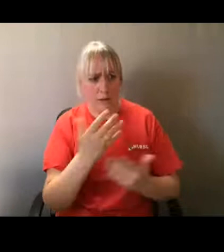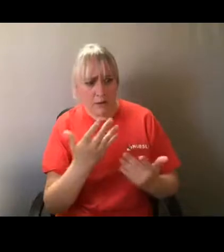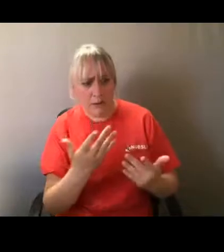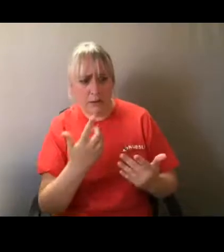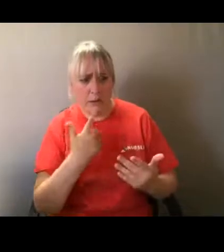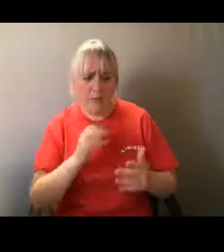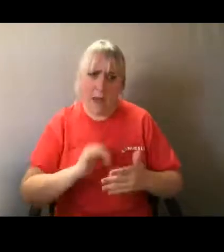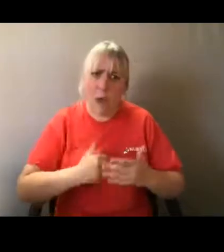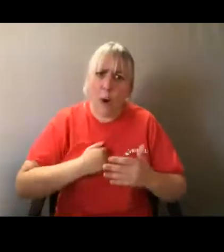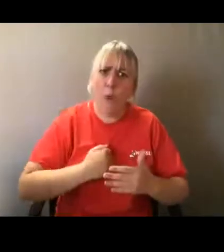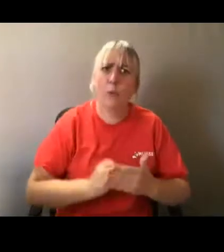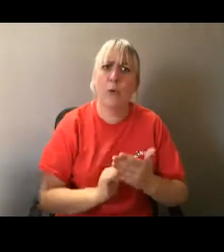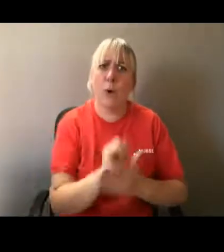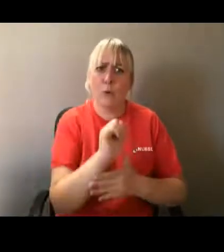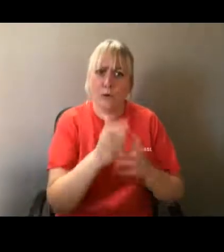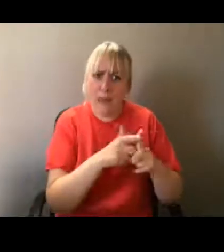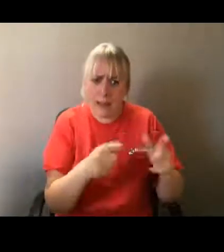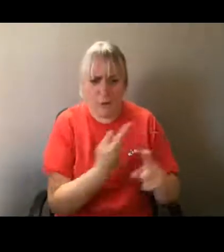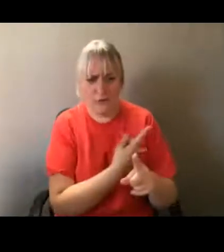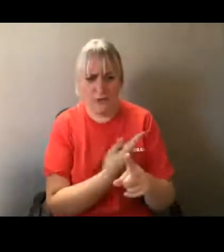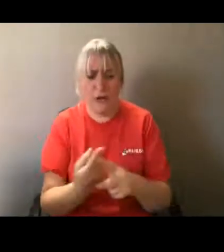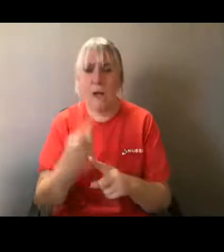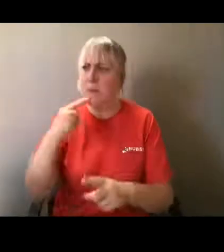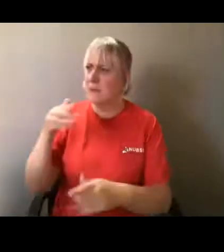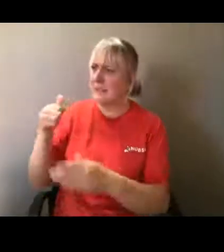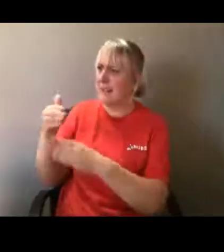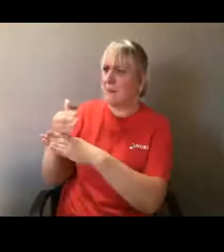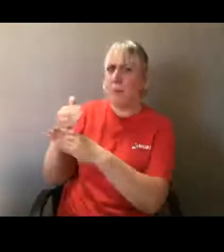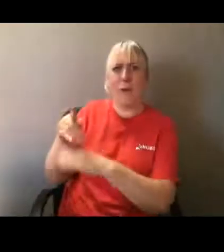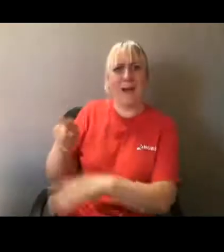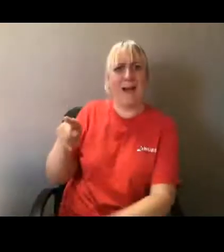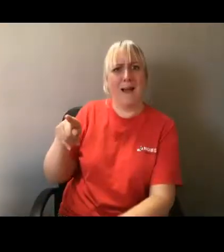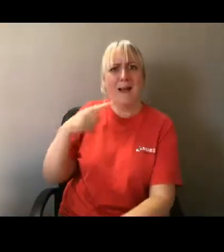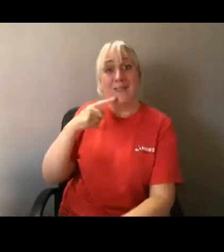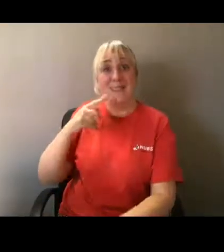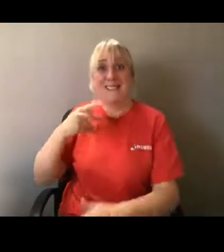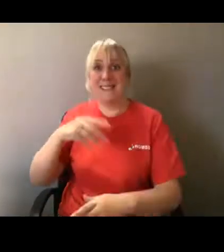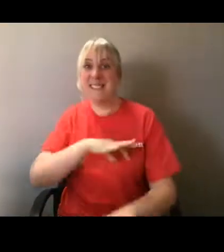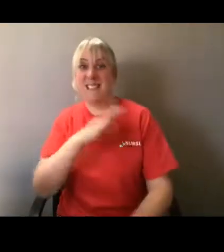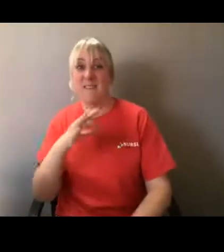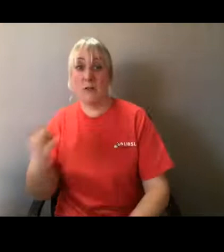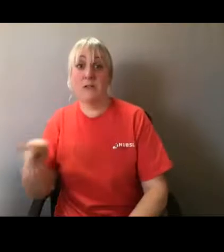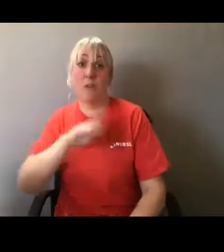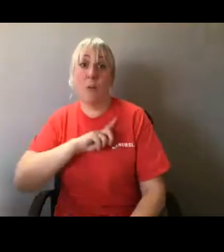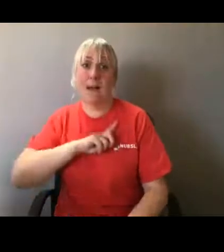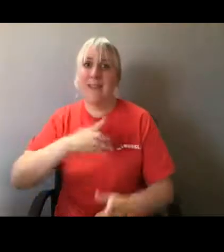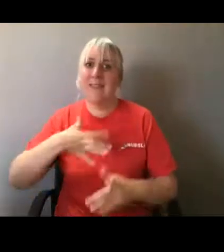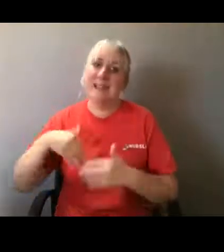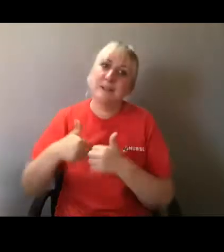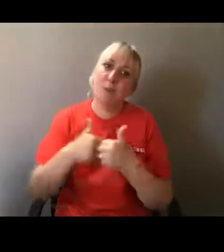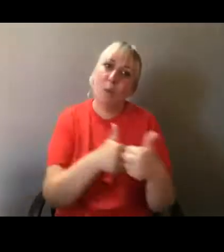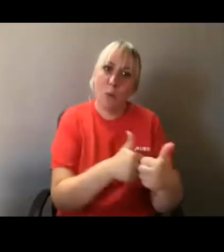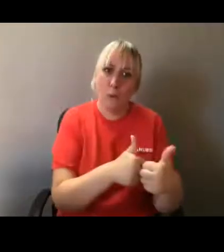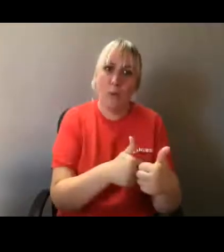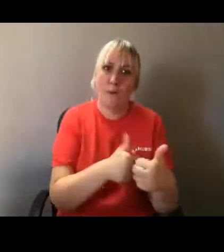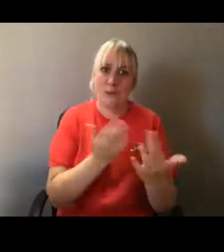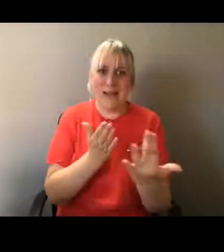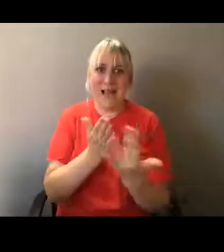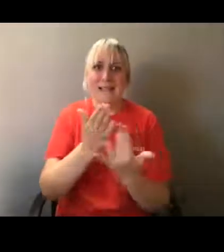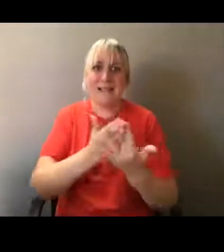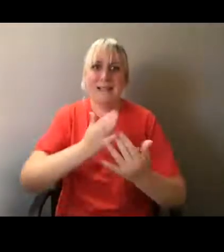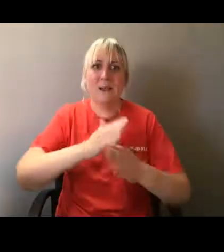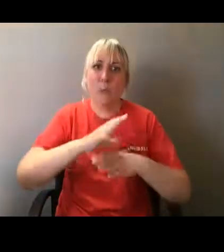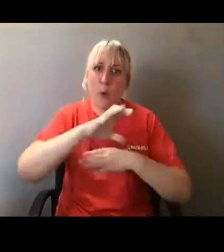cost burden because they need communication support within the mainstream workplace. The idea of impairment as material rather